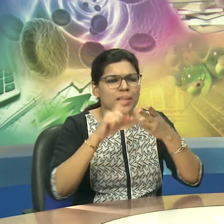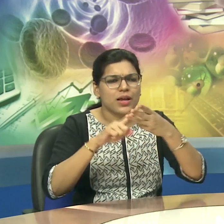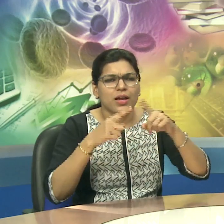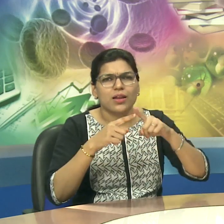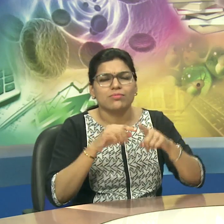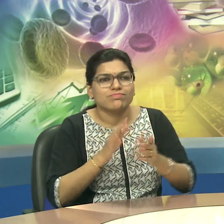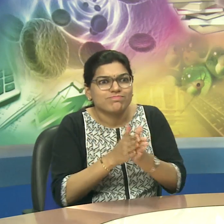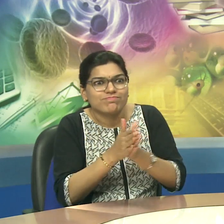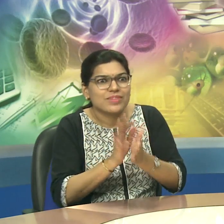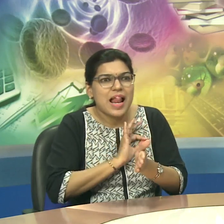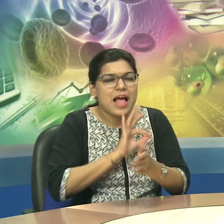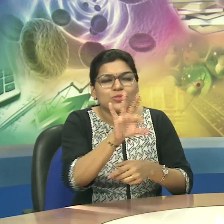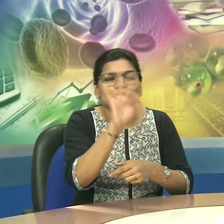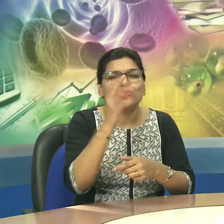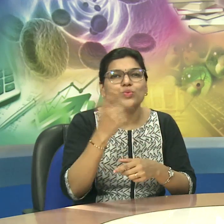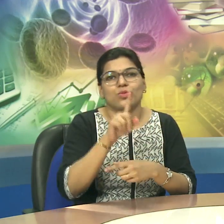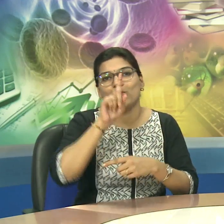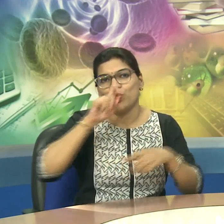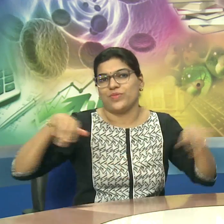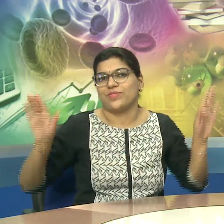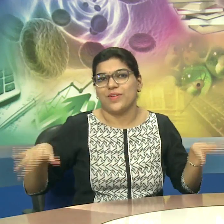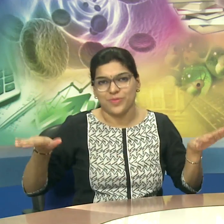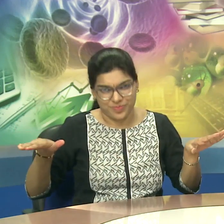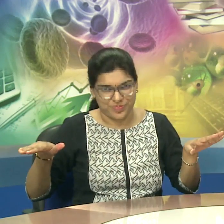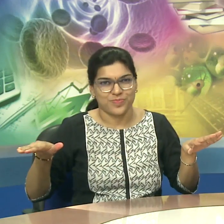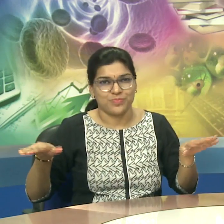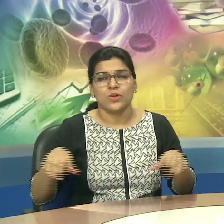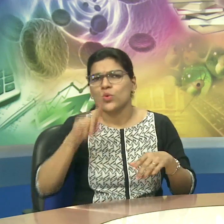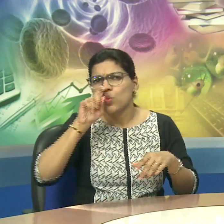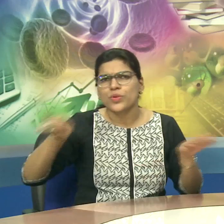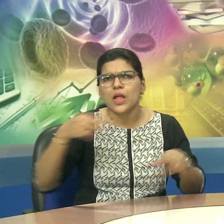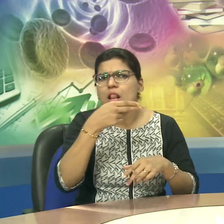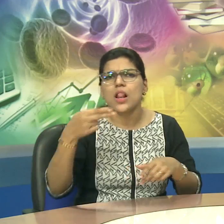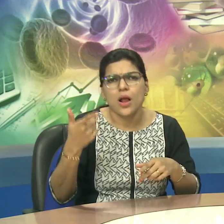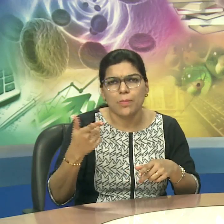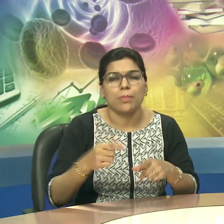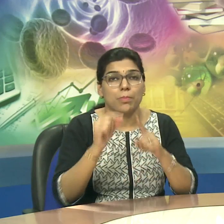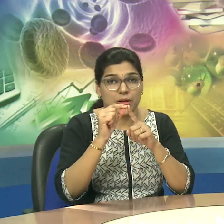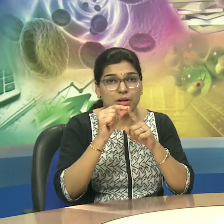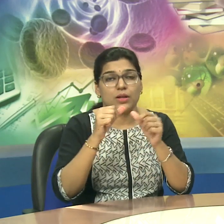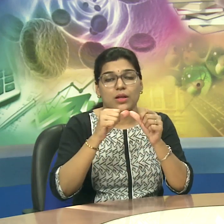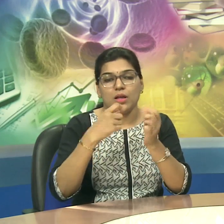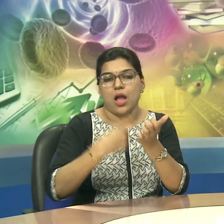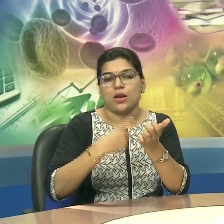way, as the author himself observes the situation.